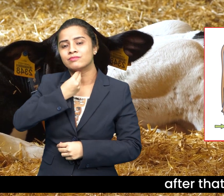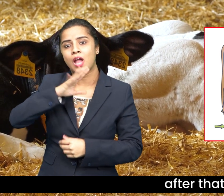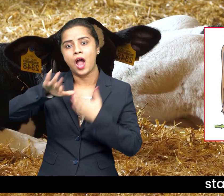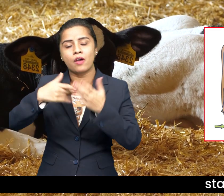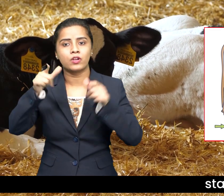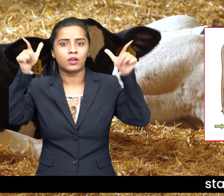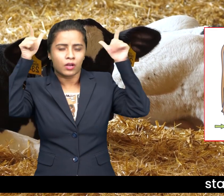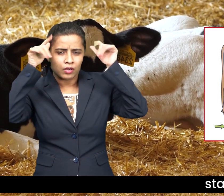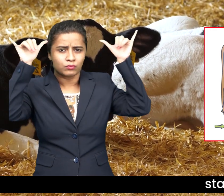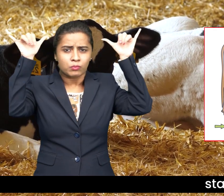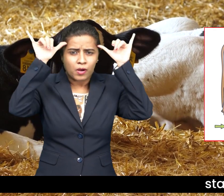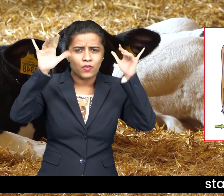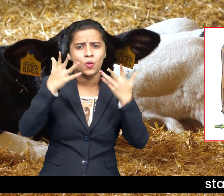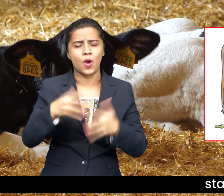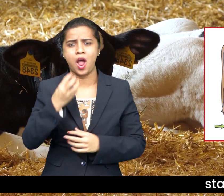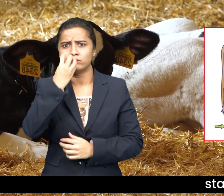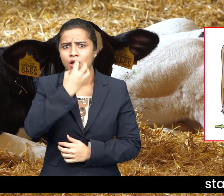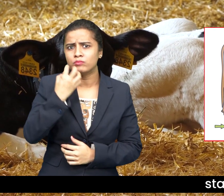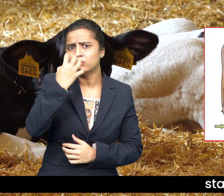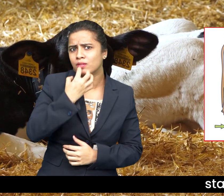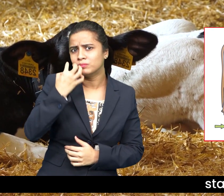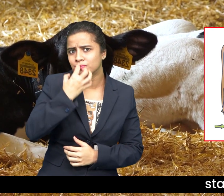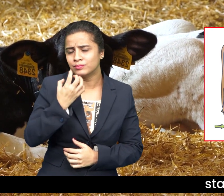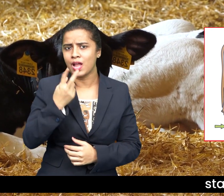or buffalo starts chewing.